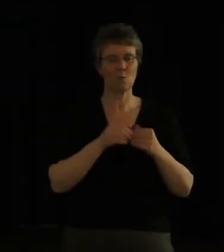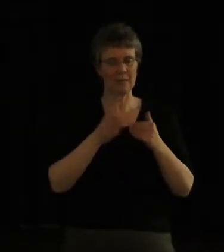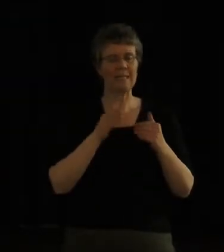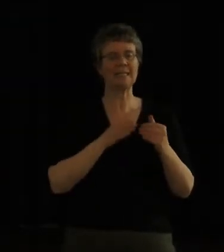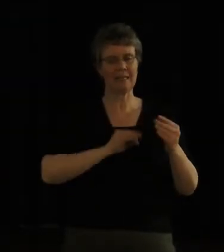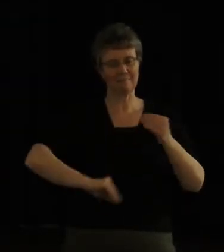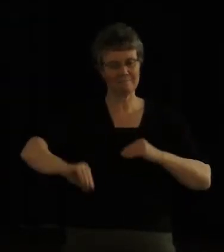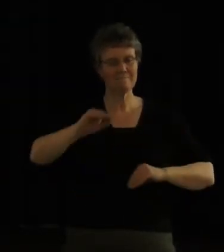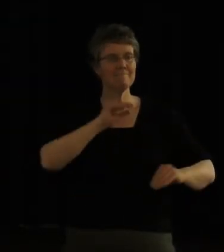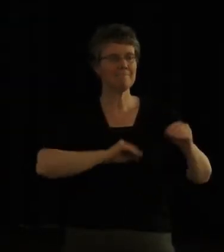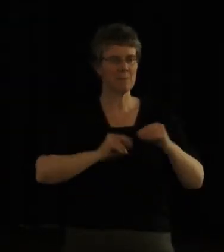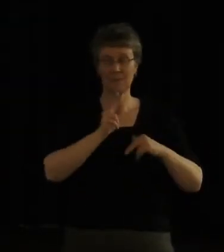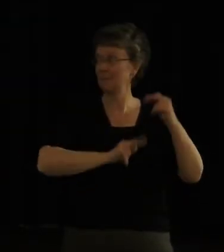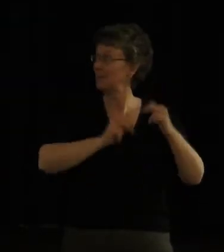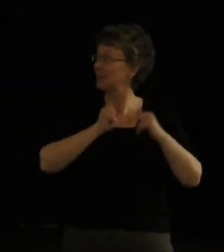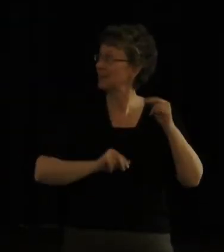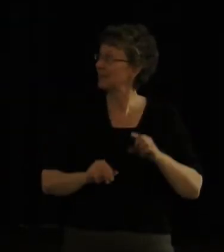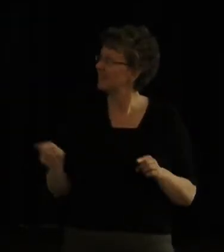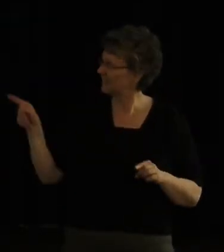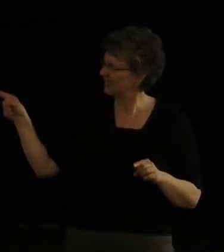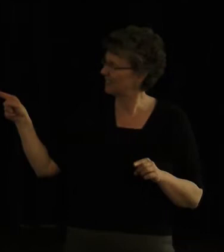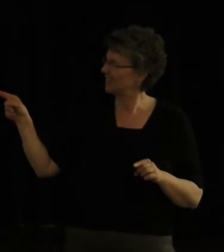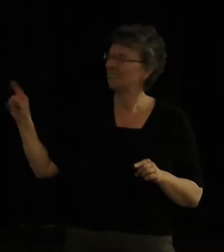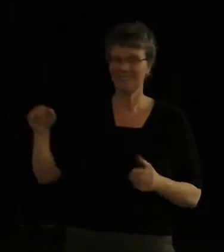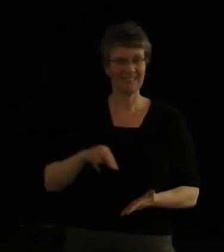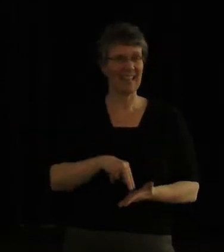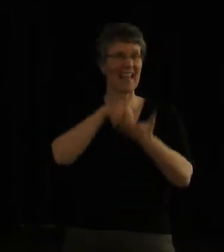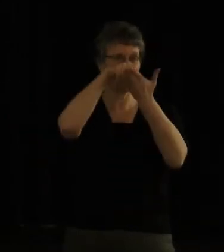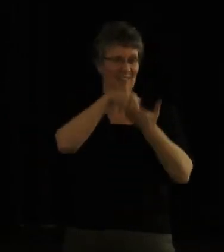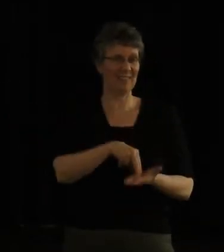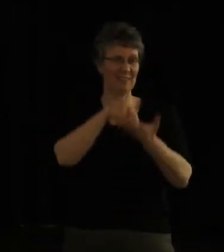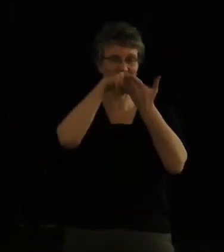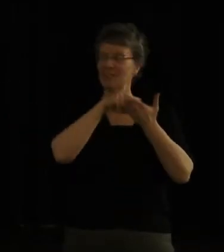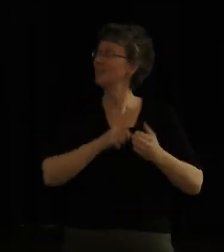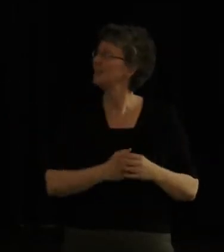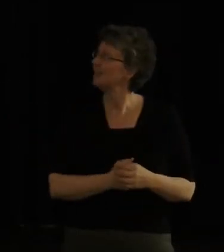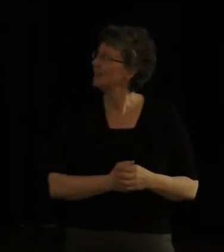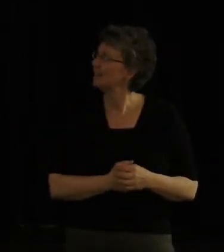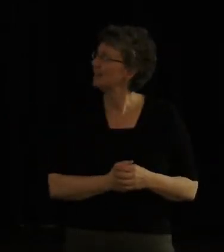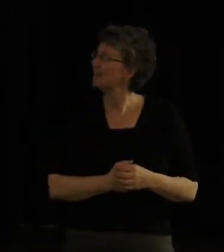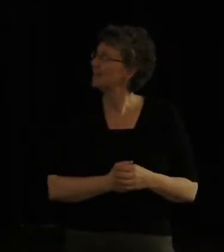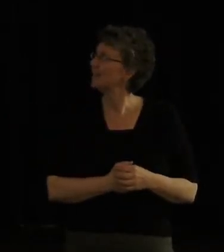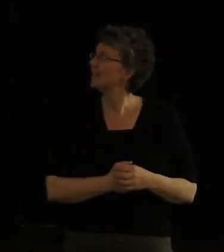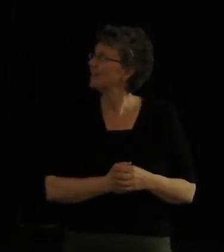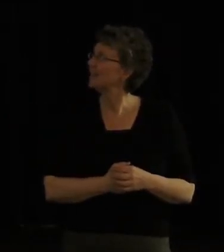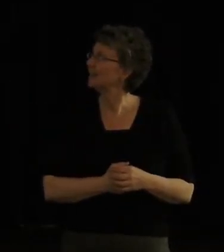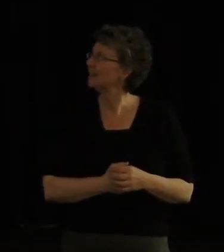And this is the only time I've ever seen an elevator like this, but from about 3 feet to the ground are the push buttons, so they're really